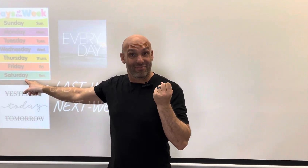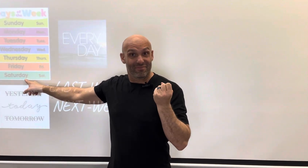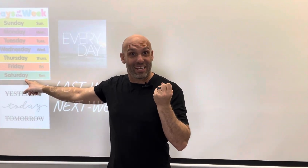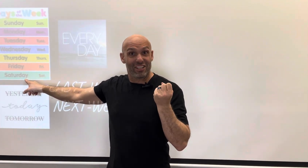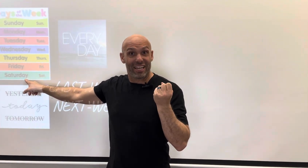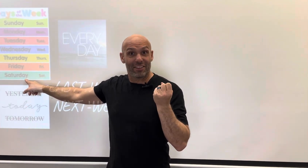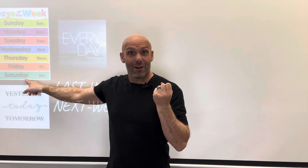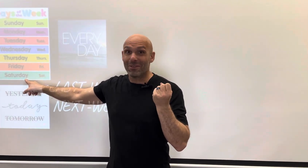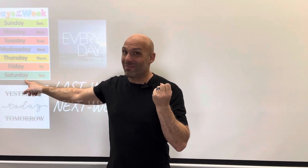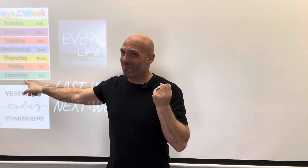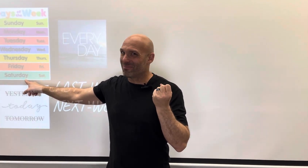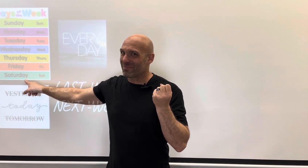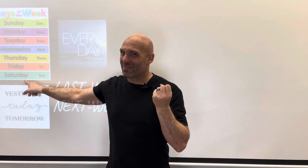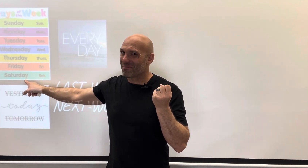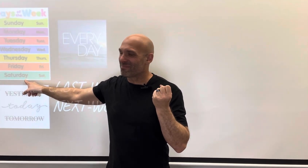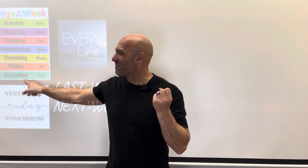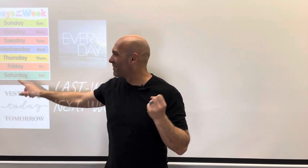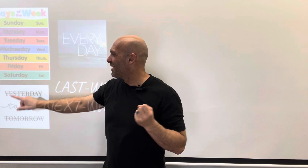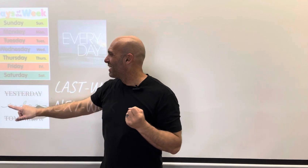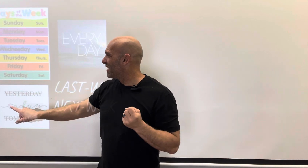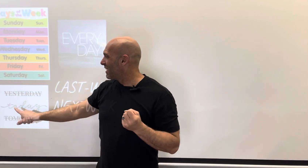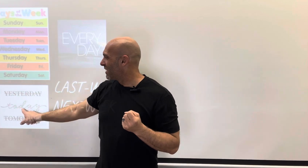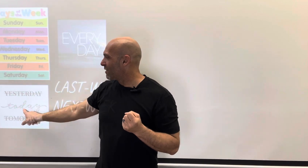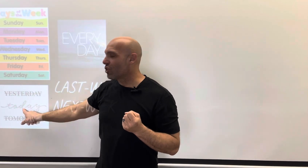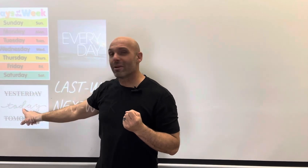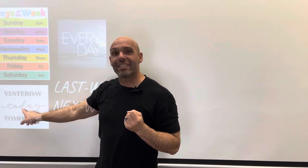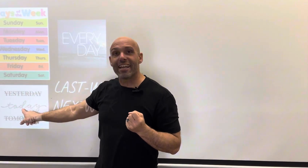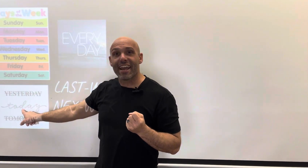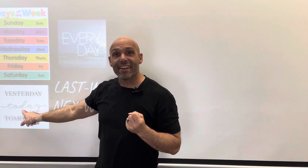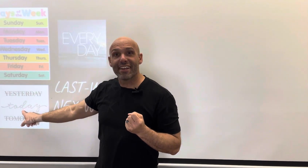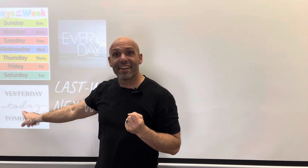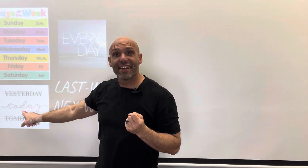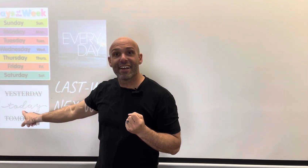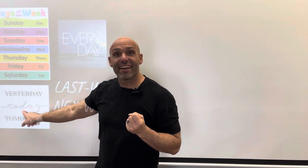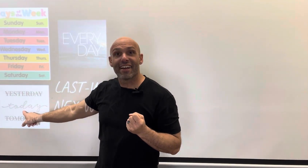Did you get those? Show me today,